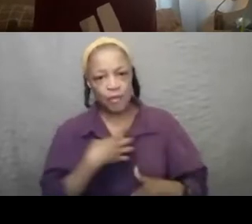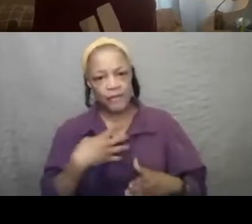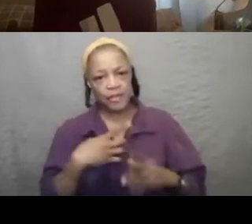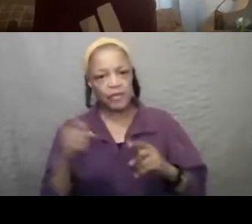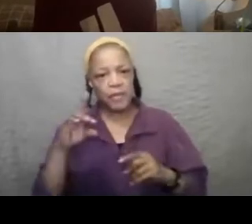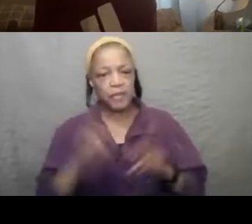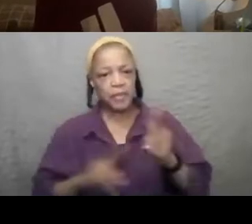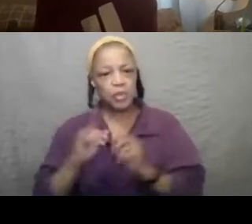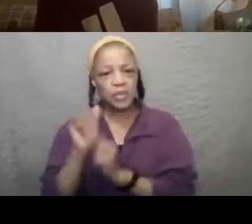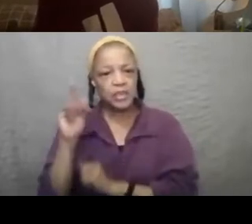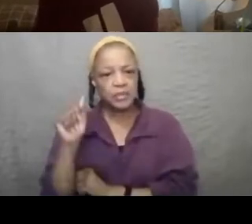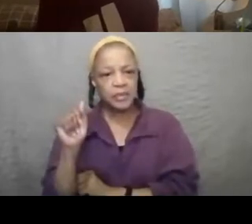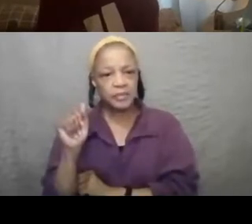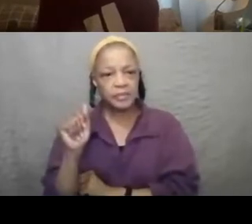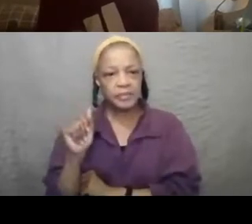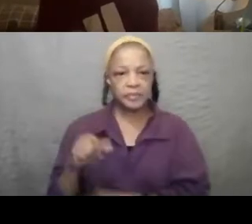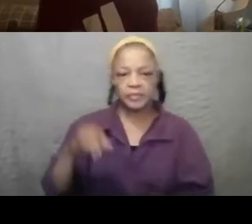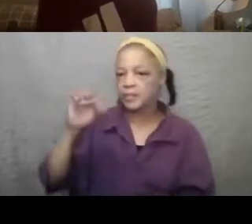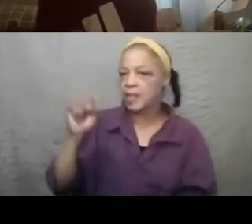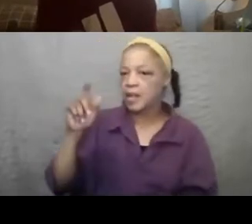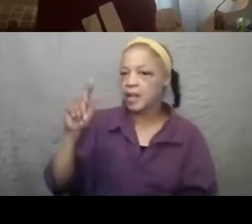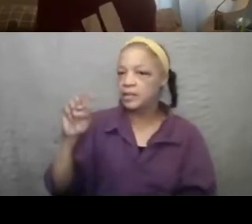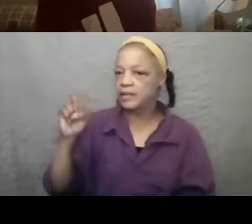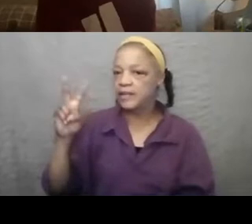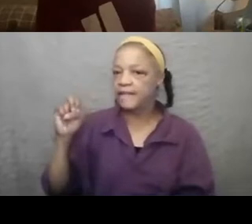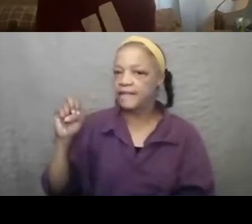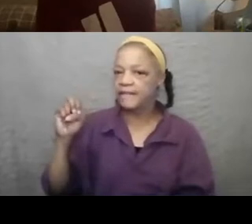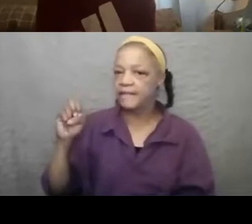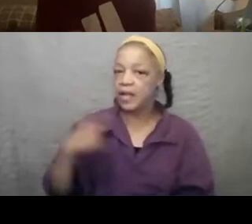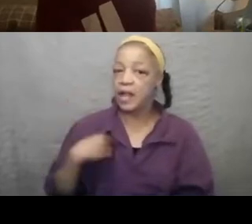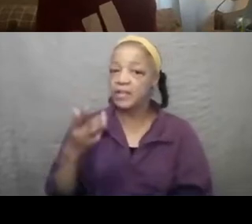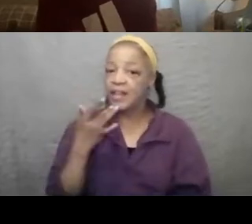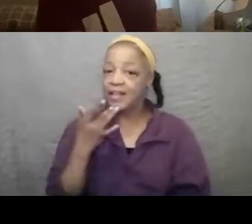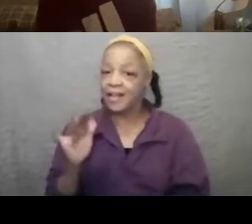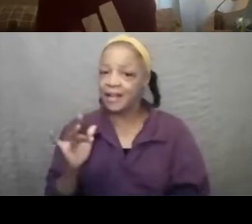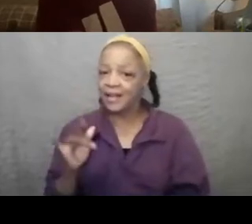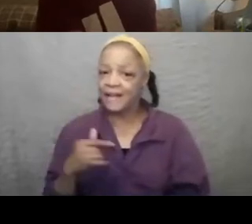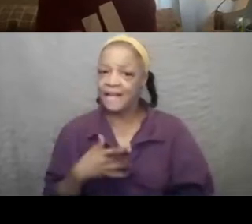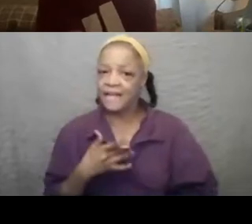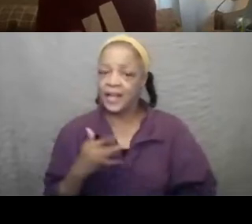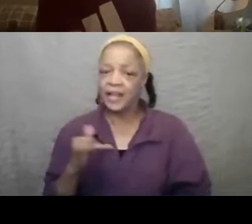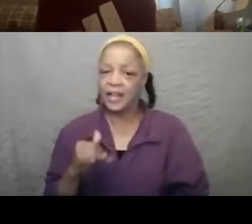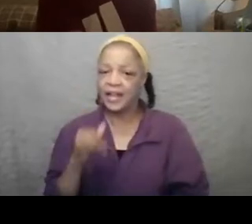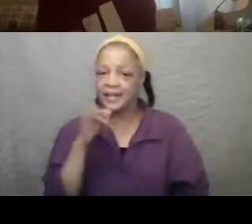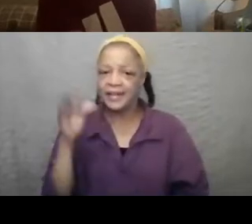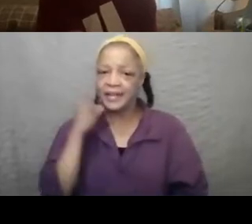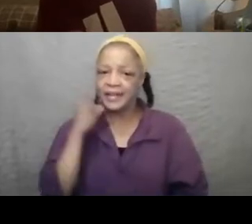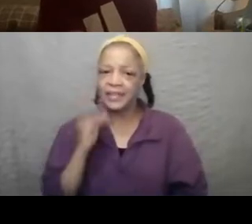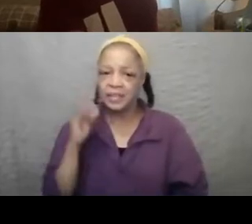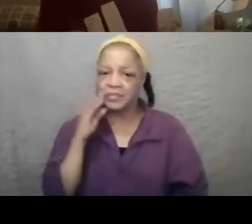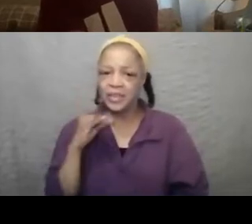Thank you. Yeah, I was very lucky growing up. I don't feel like I experienced institutional